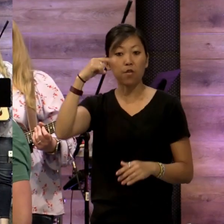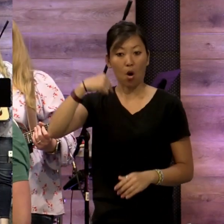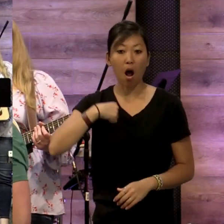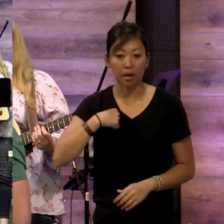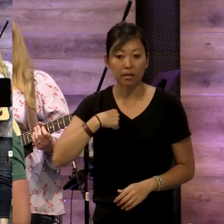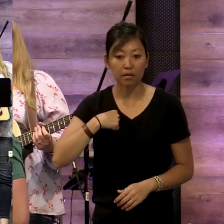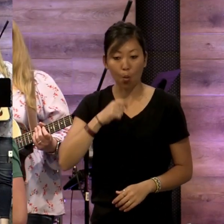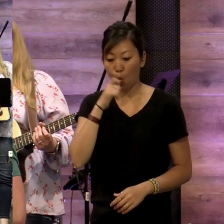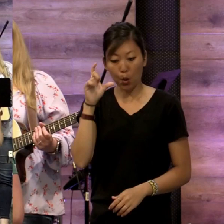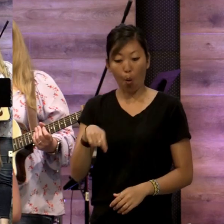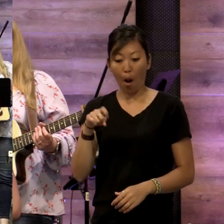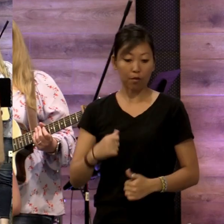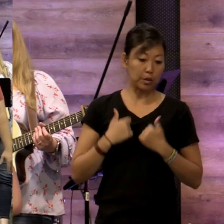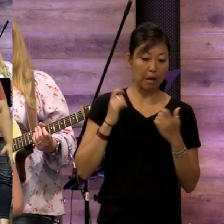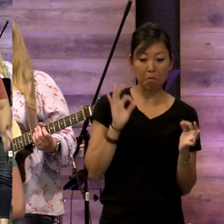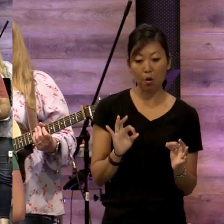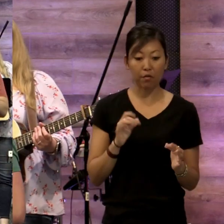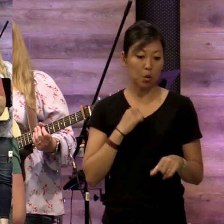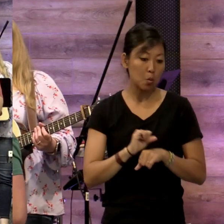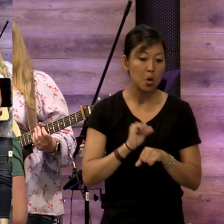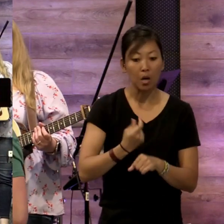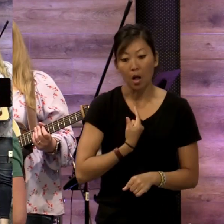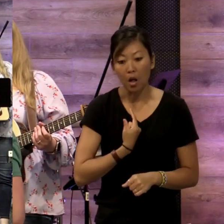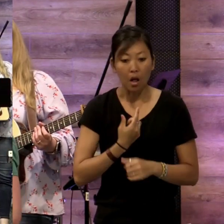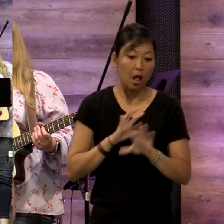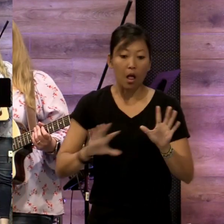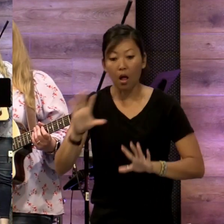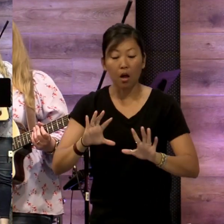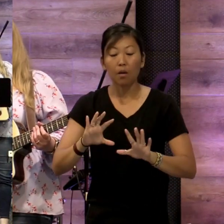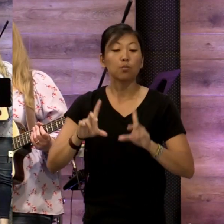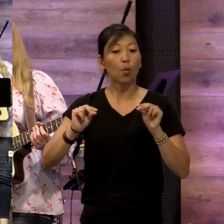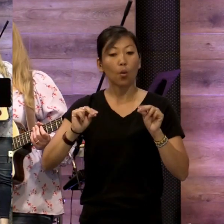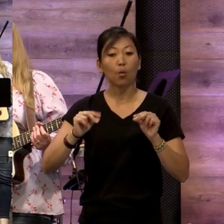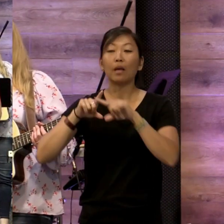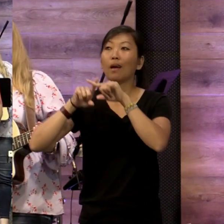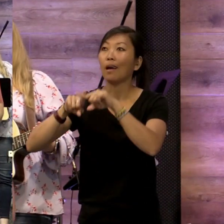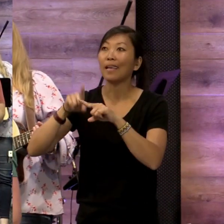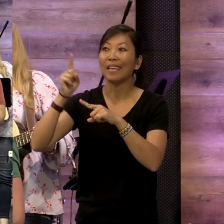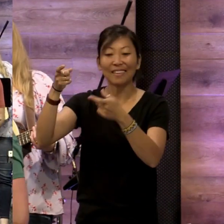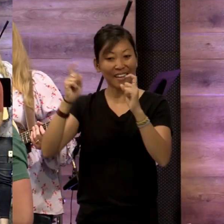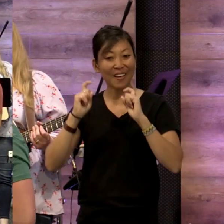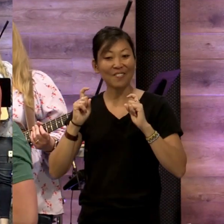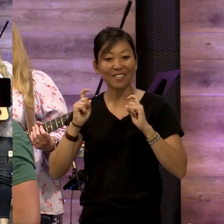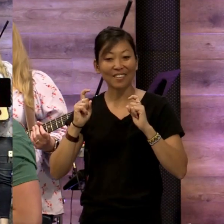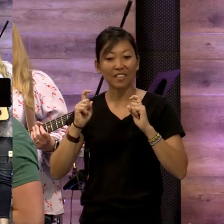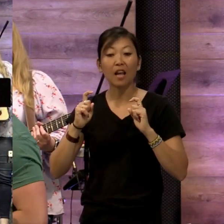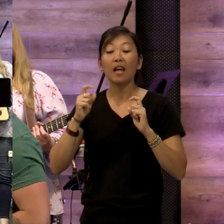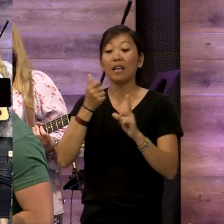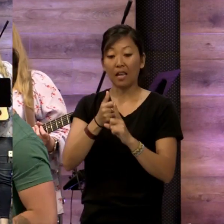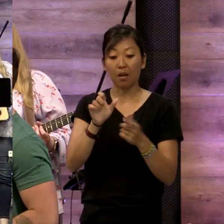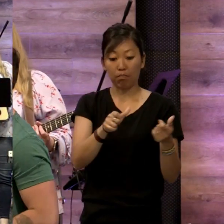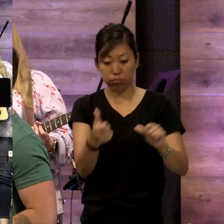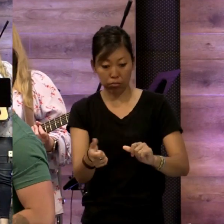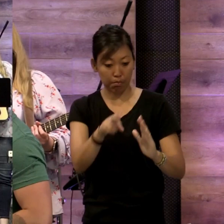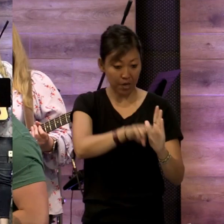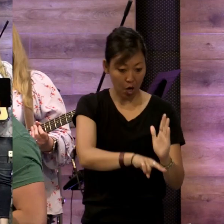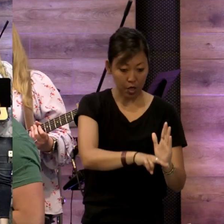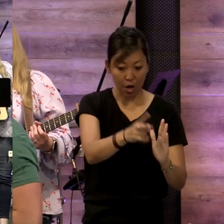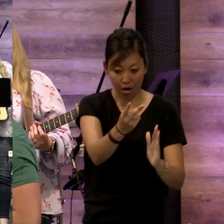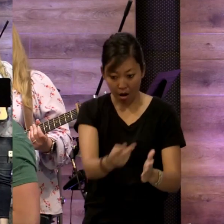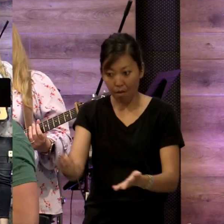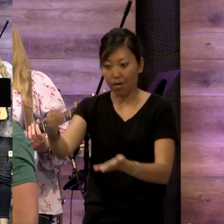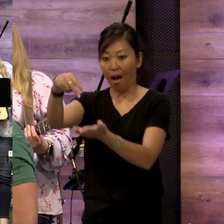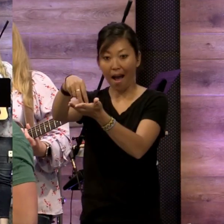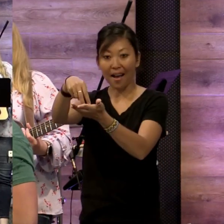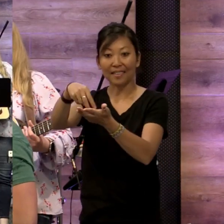like, becomes our death and our new life. We're united with Jesus as he dies and he's buried. And then as he rises to newness of life,